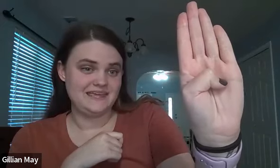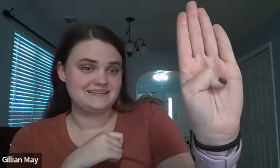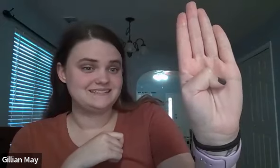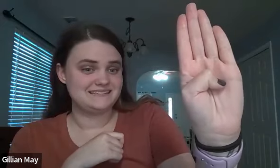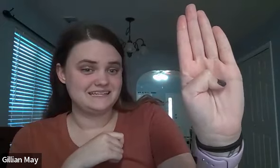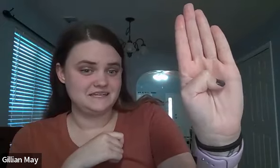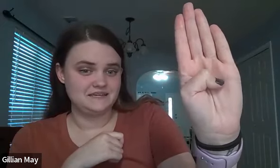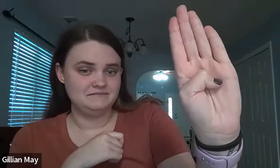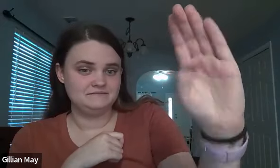Then C.